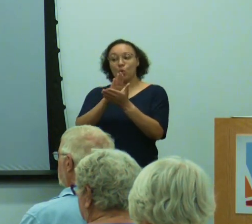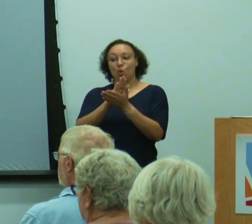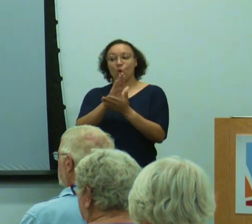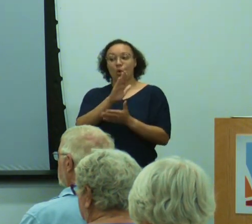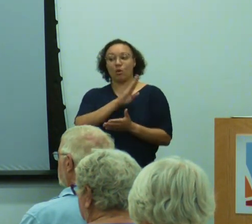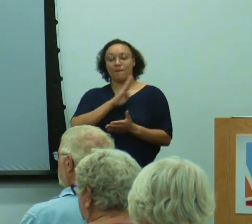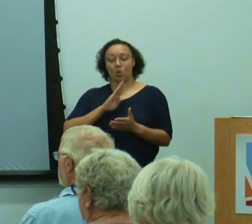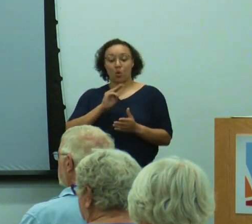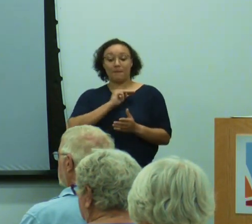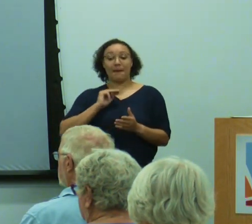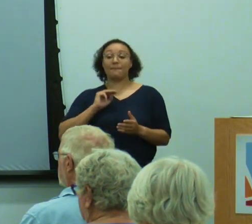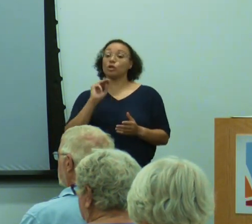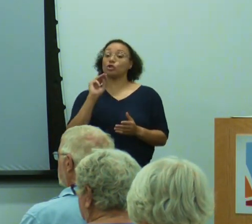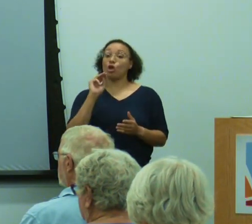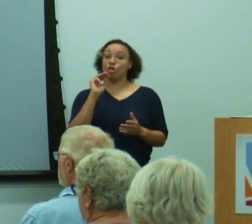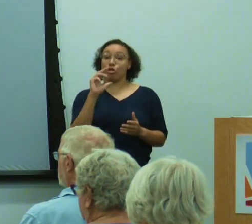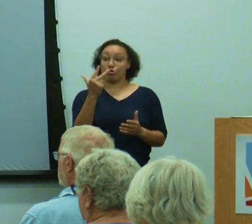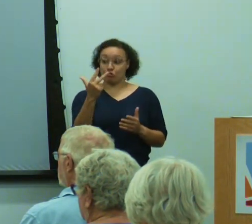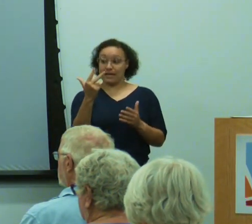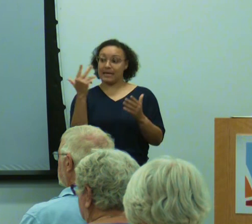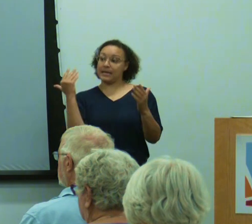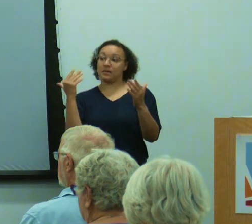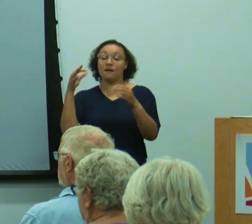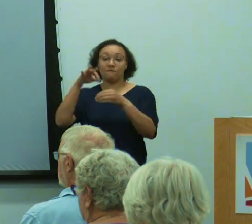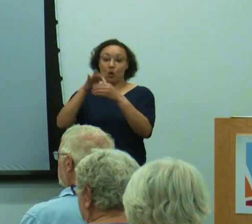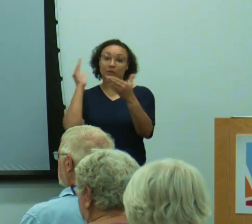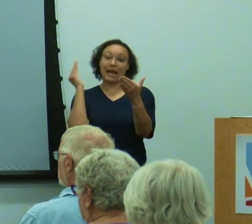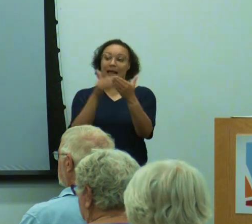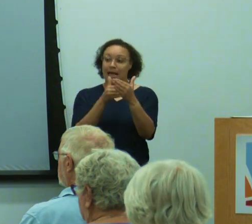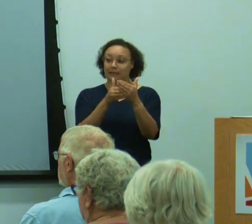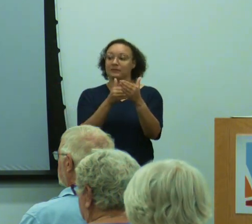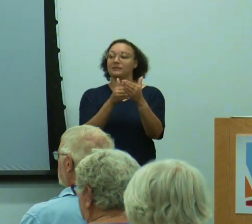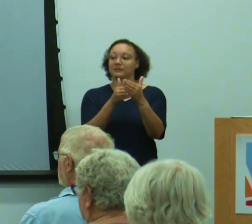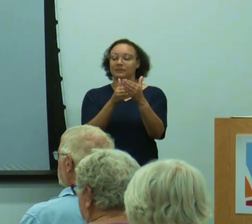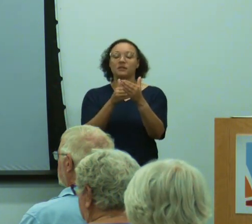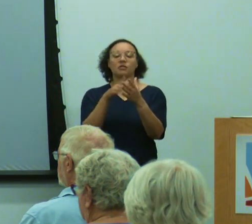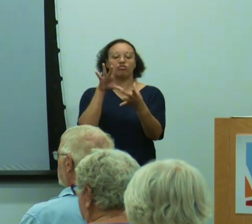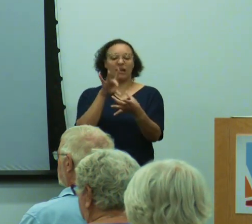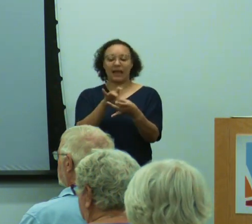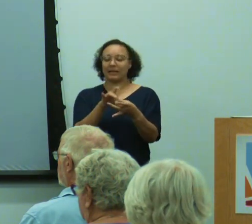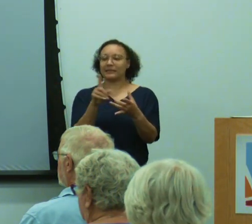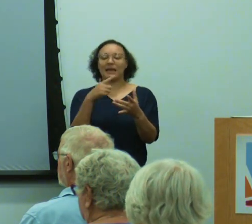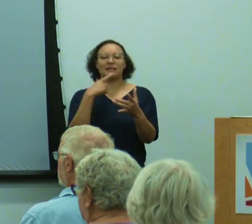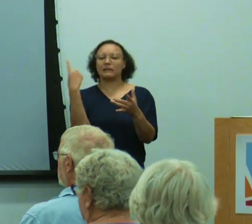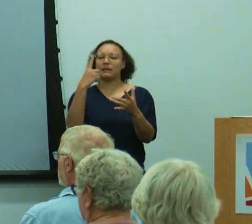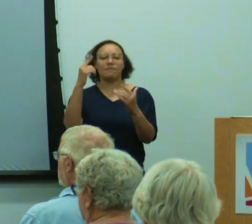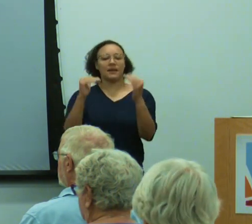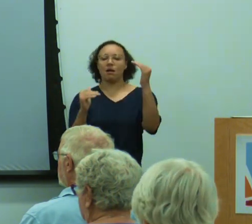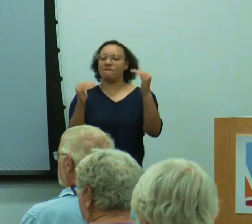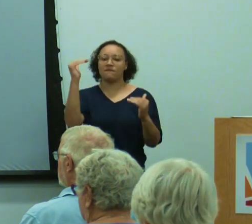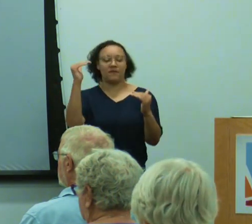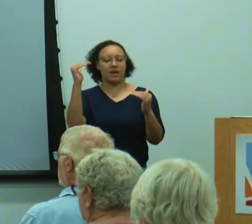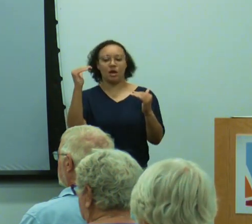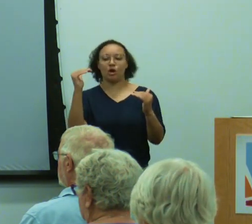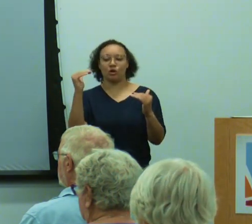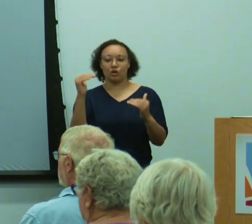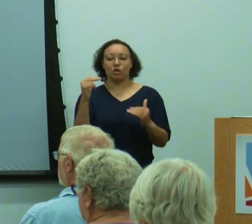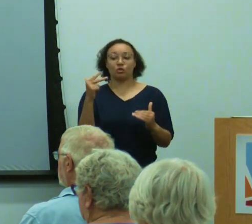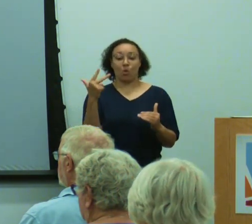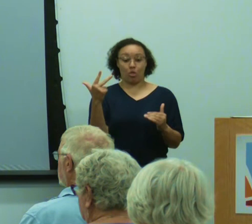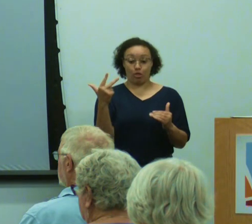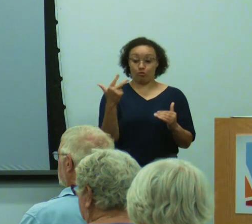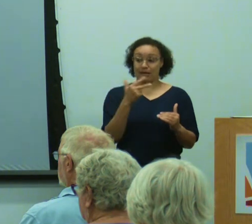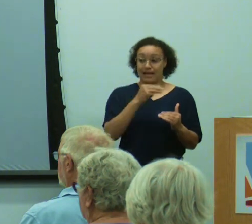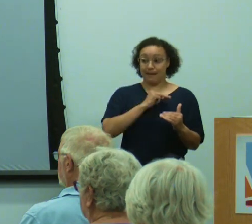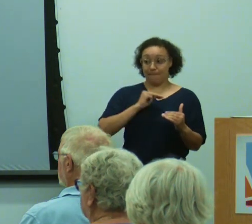resolution that was talking about fairness in the system. So those 3 school board members were